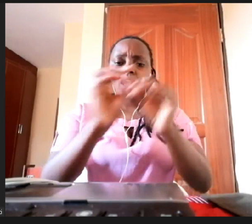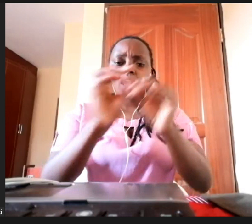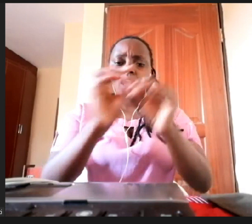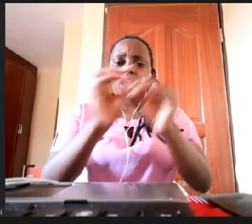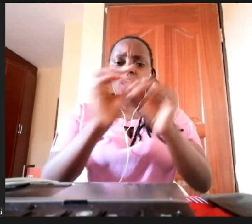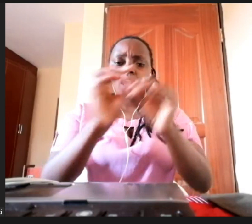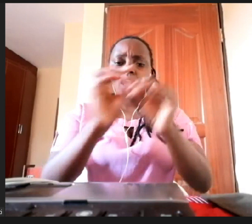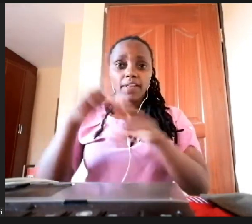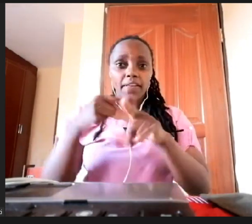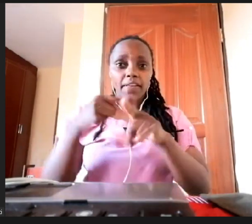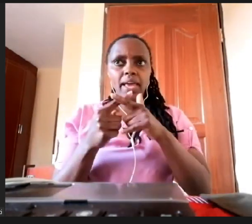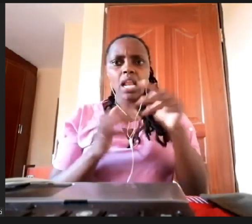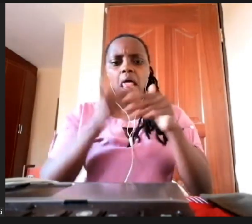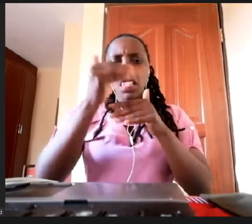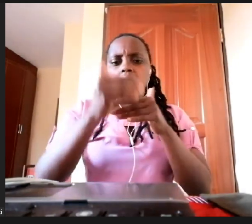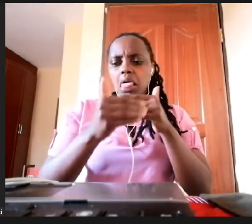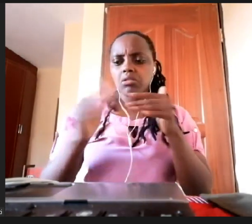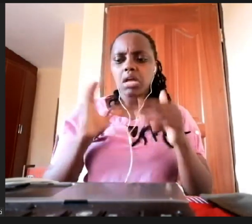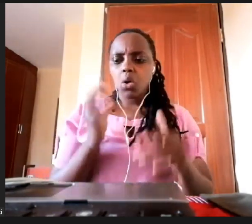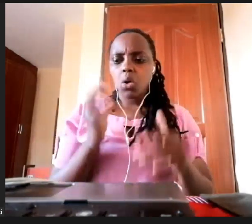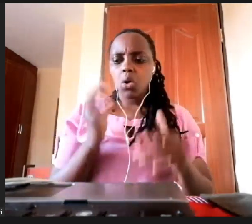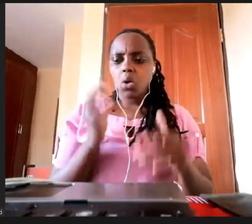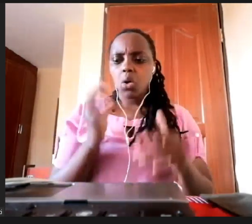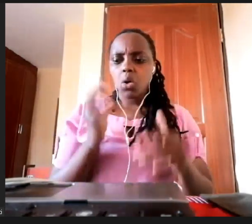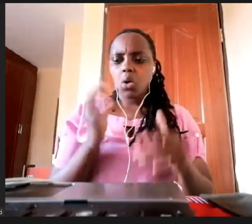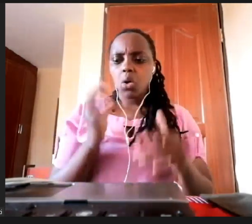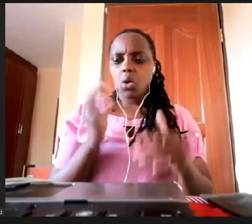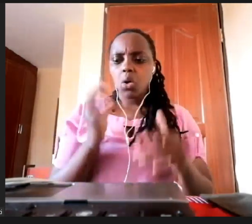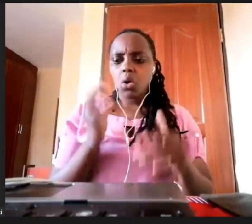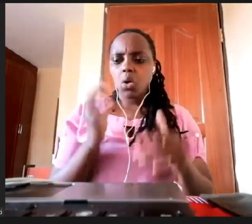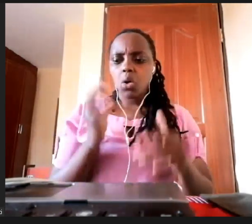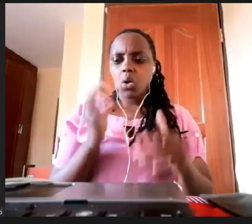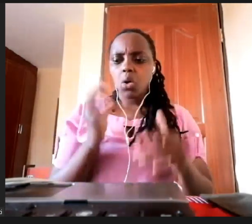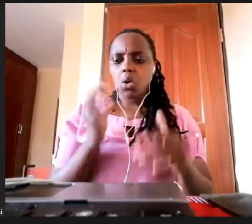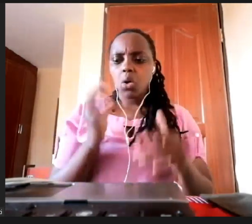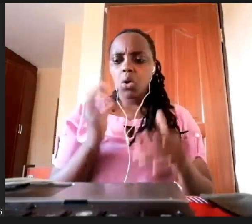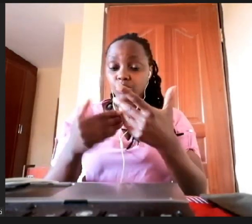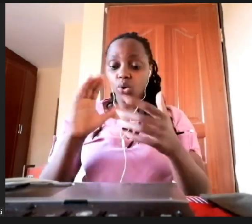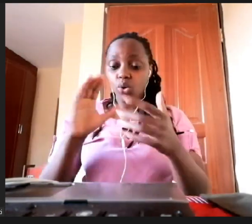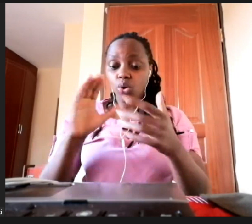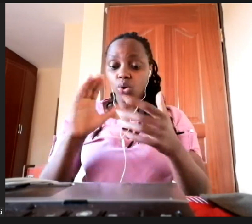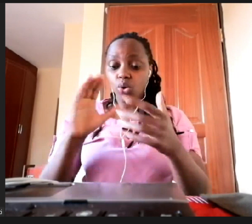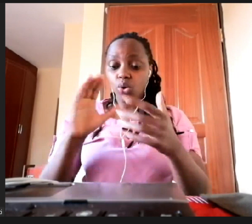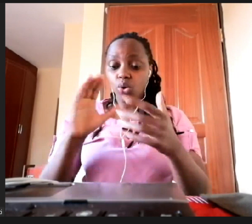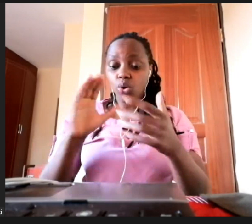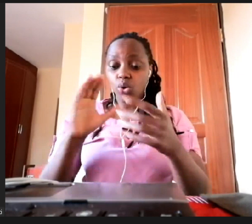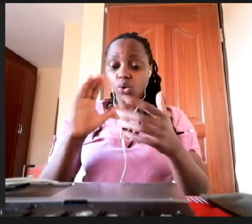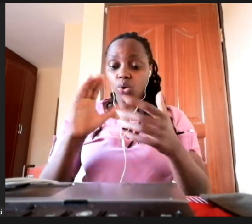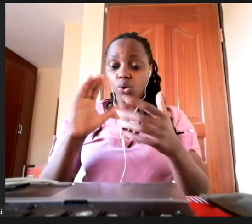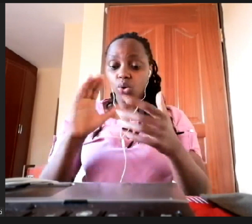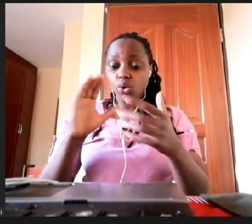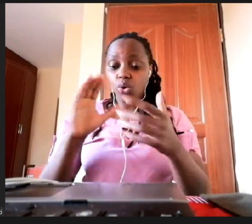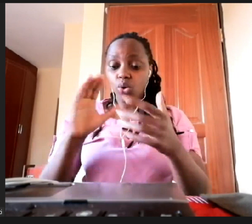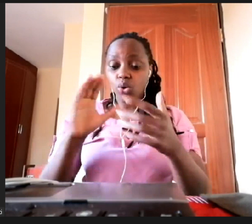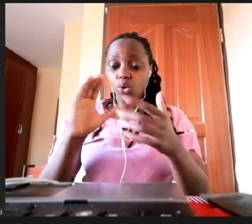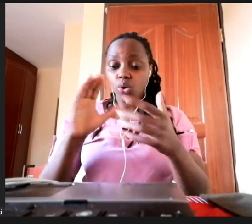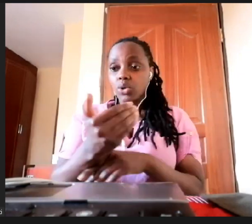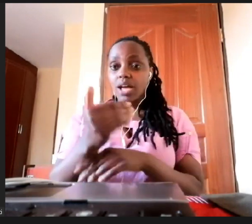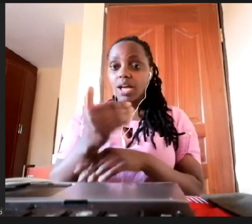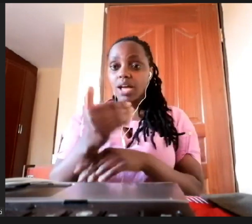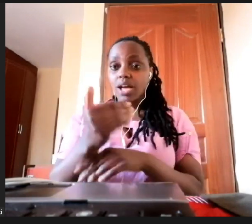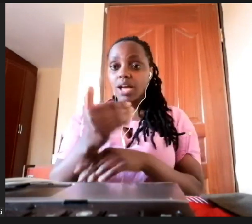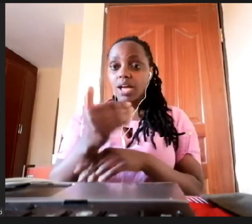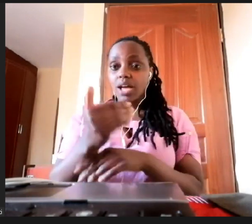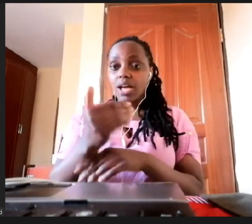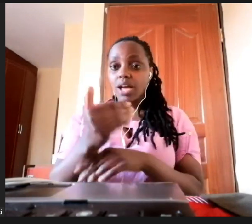it's considered by the committee. And while it's being considered by the committee, at that very moment, child rights violations are taking place.